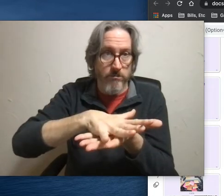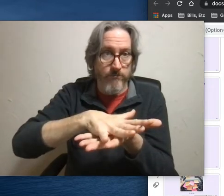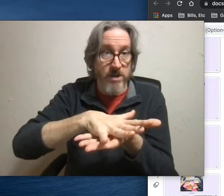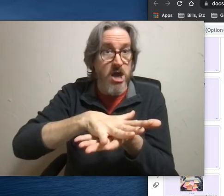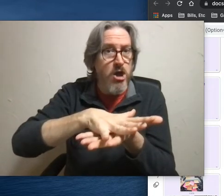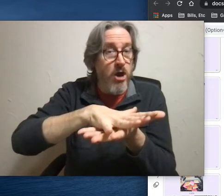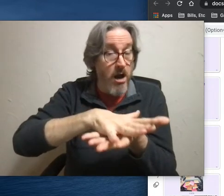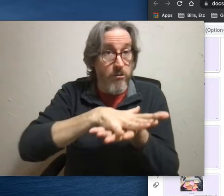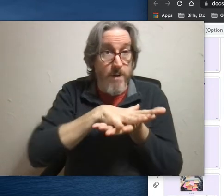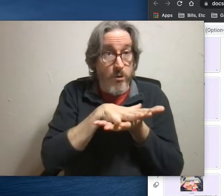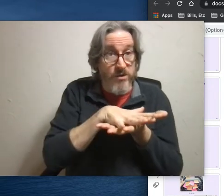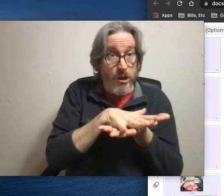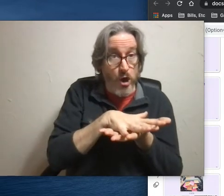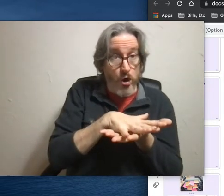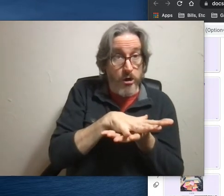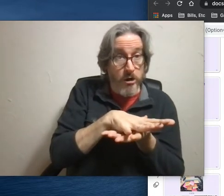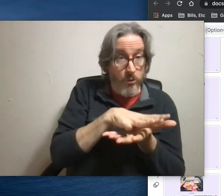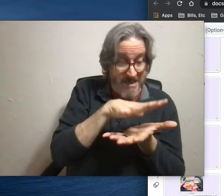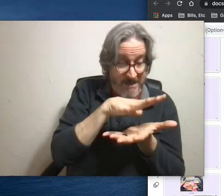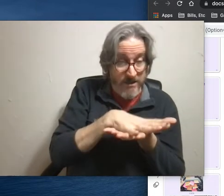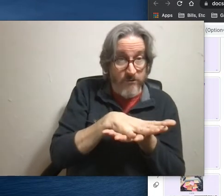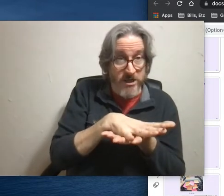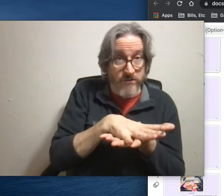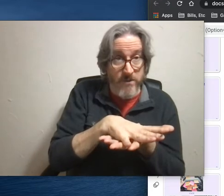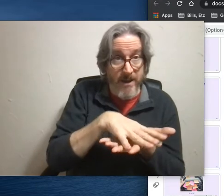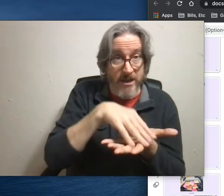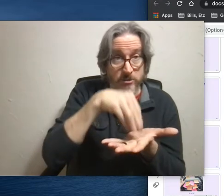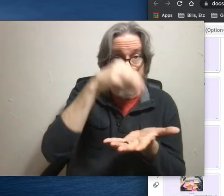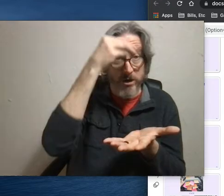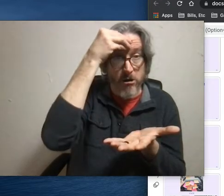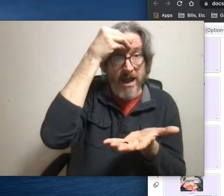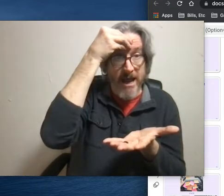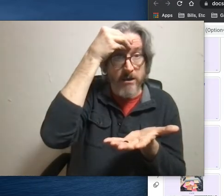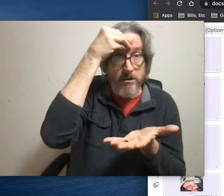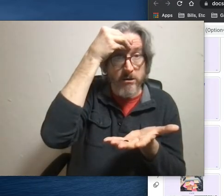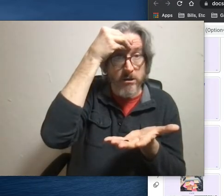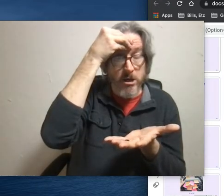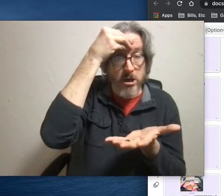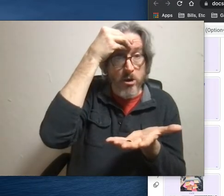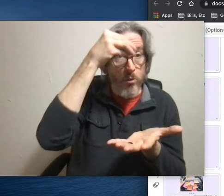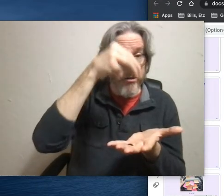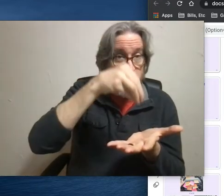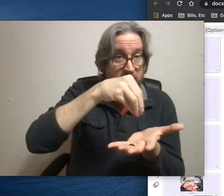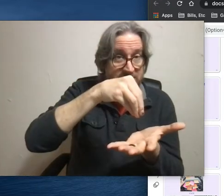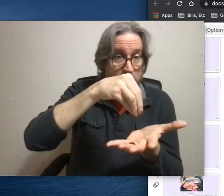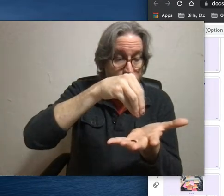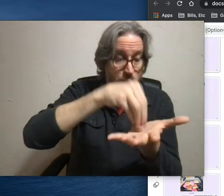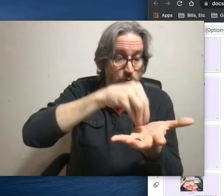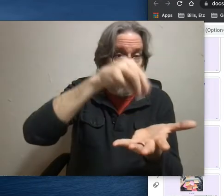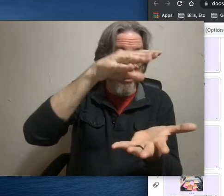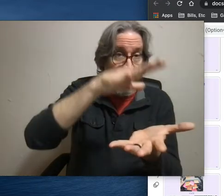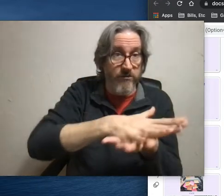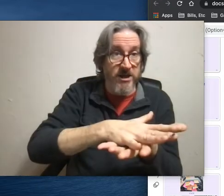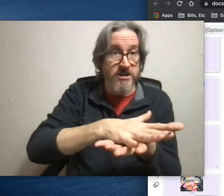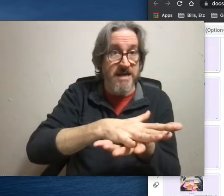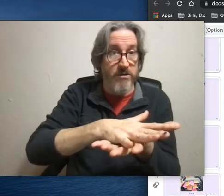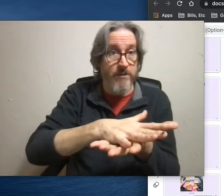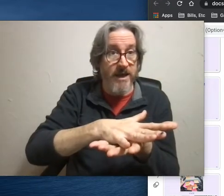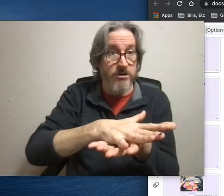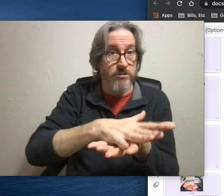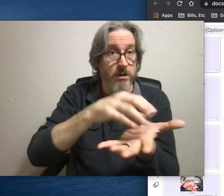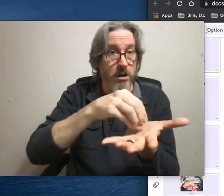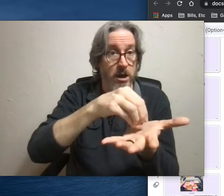down. Remember with learn, we take the information from the page and put it in our head. With jot down, you put the information